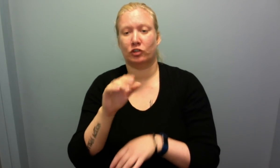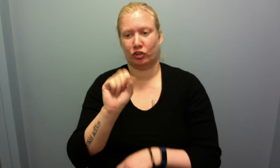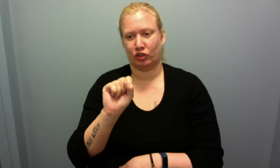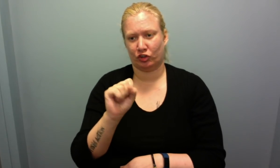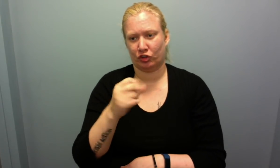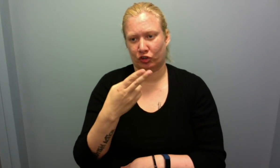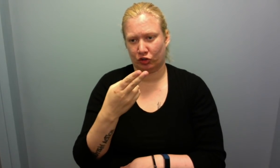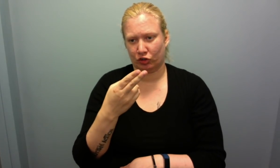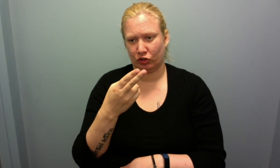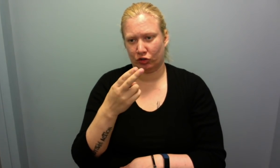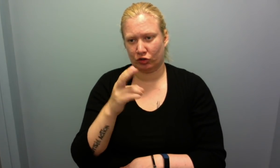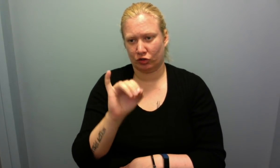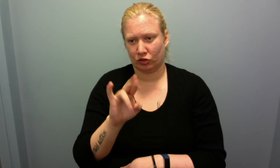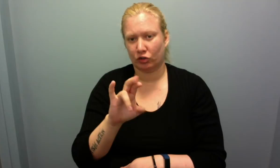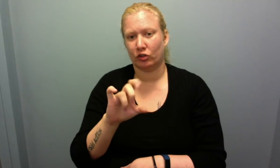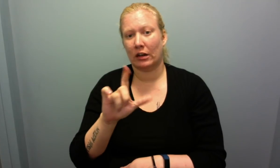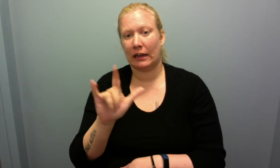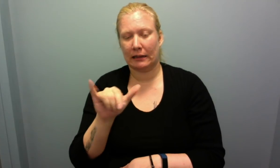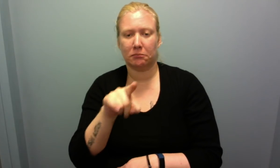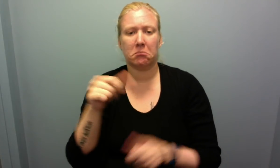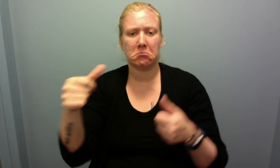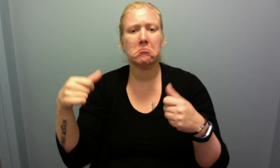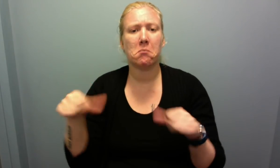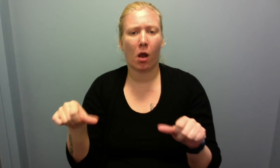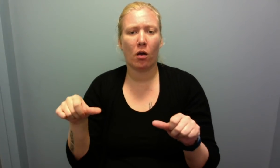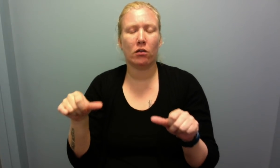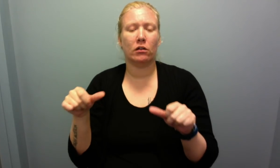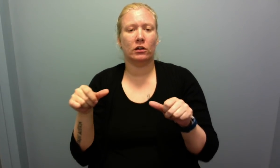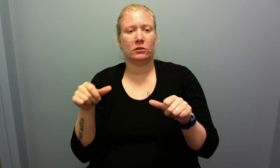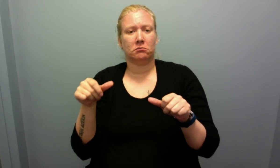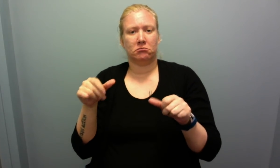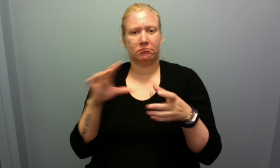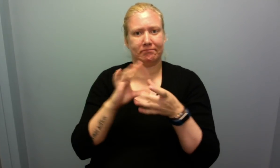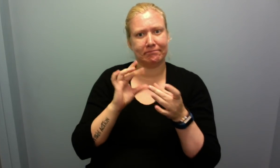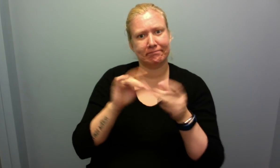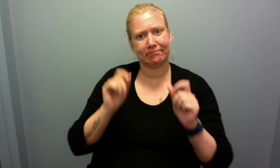So last night, Shirley posted an image about